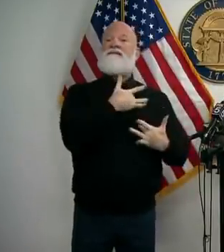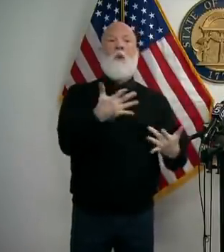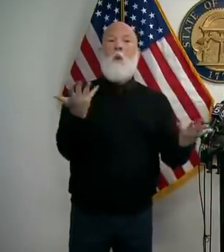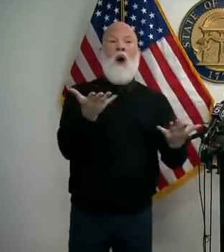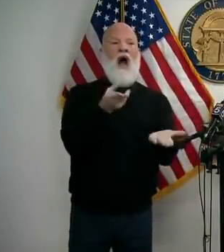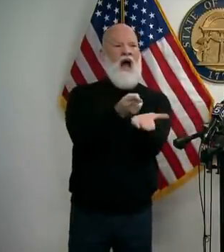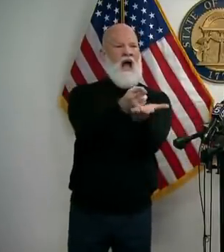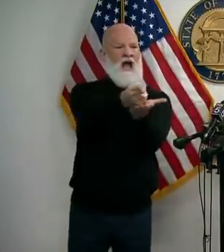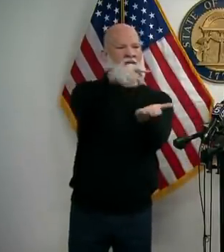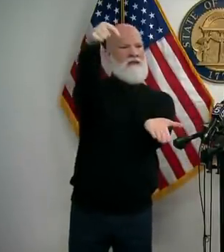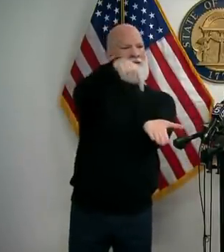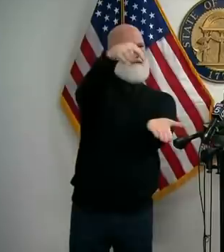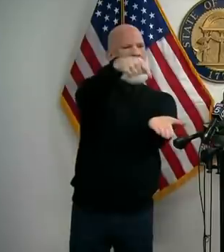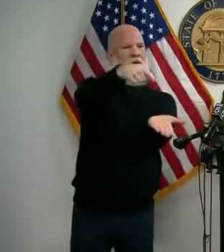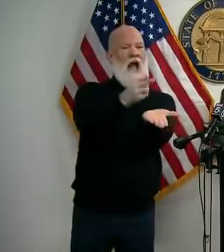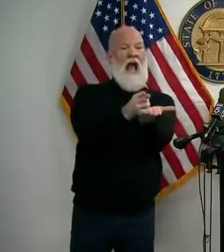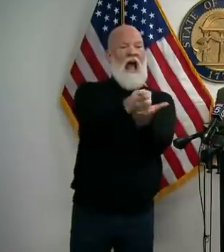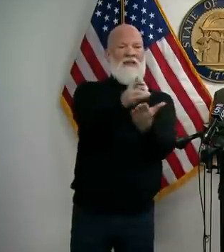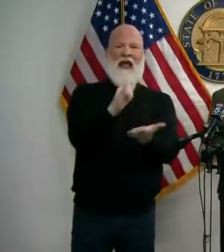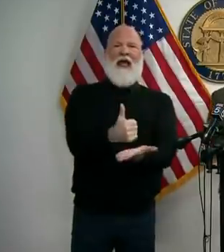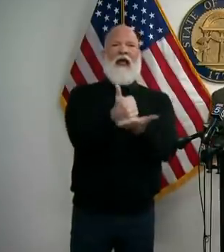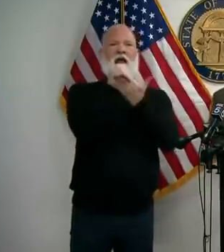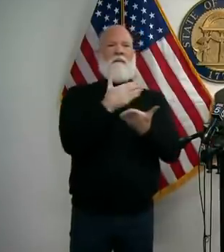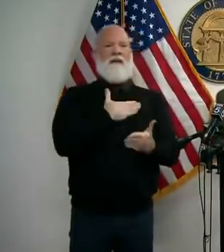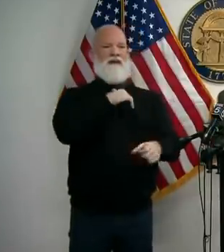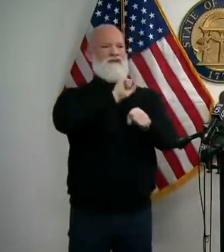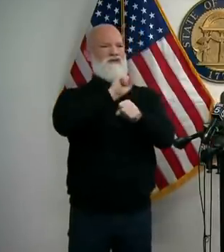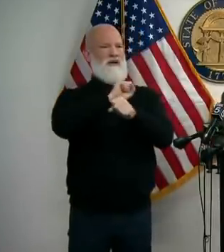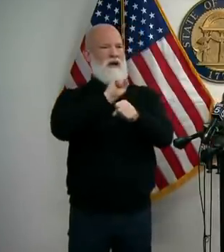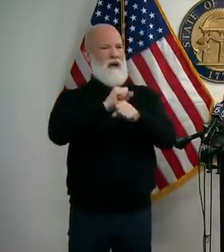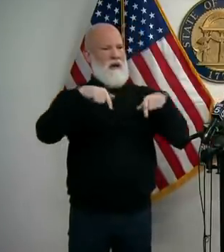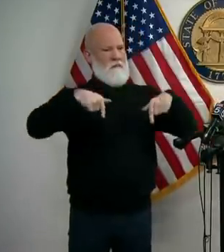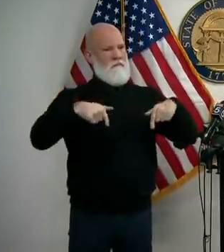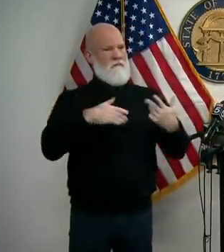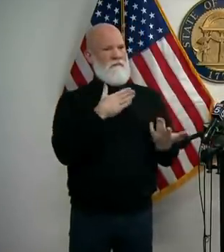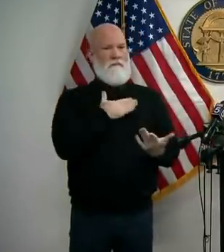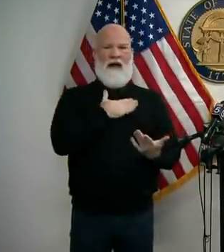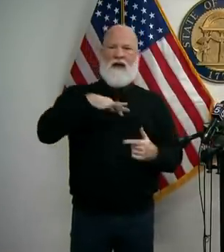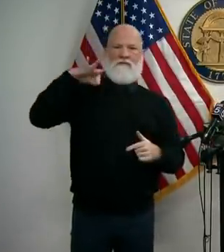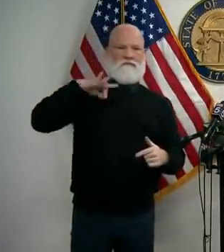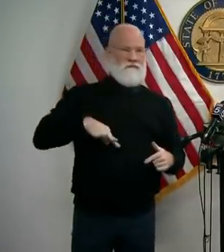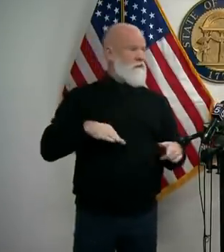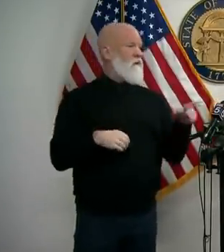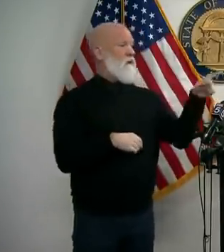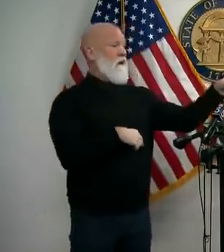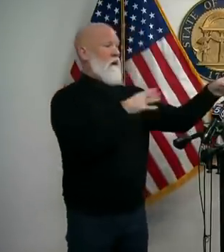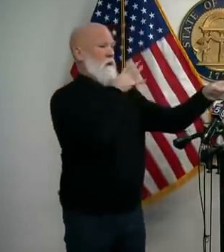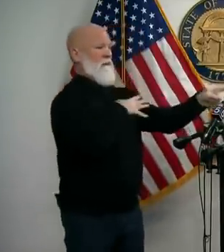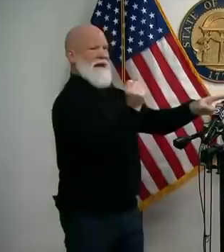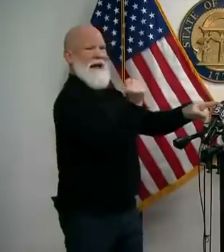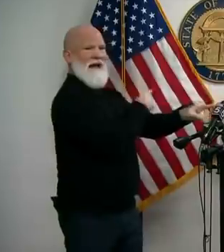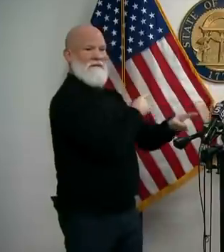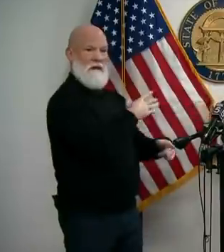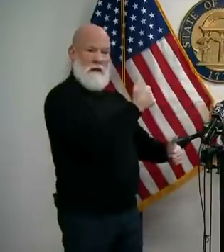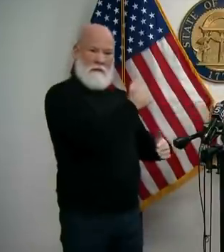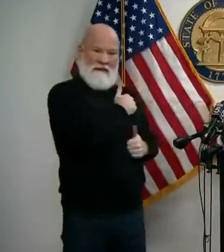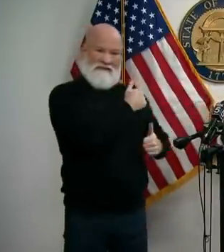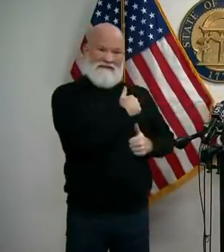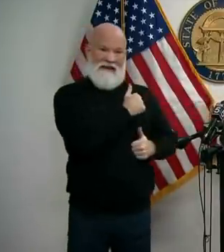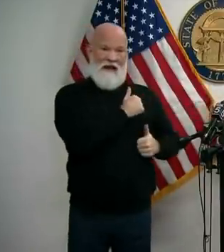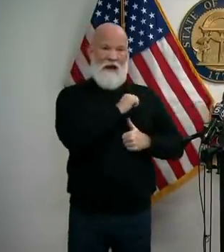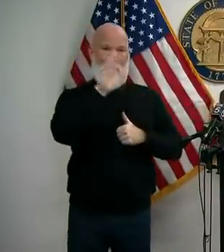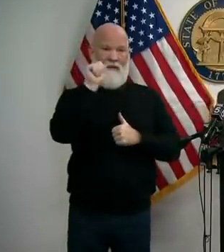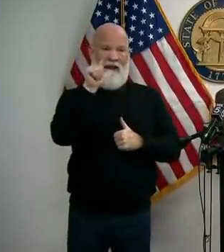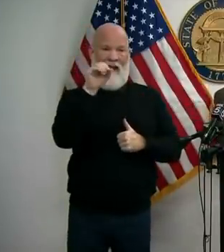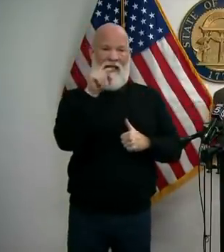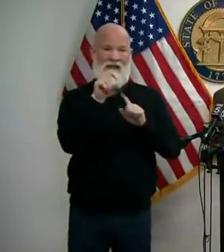job better and gives me some more credibility when it comes to it. How do you? Yes. On the military ballots, you said yesterday there were about 17,000 outstanding. We're down to